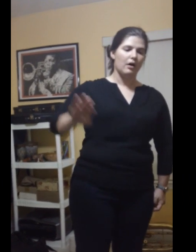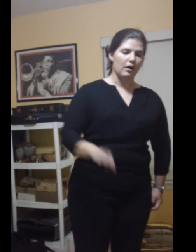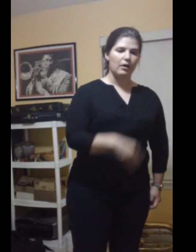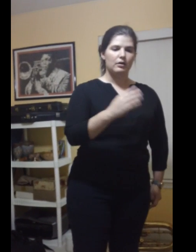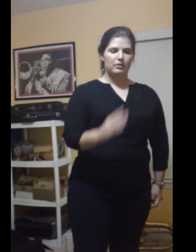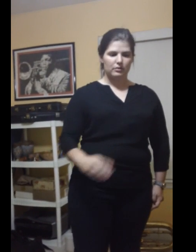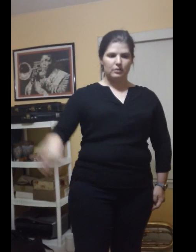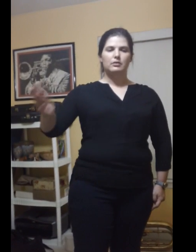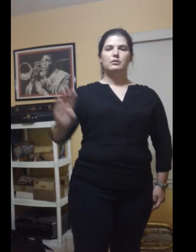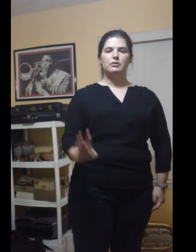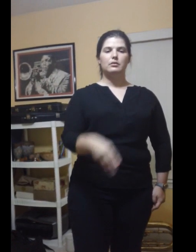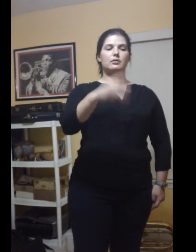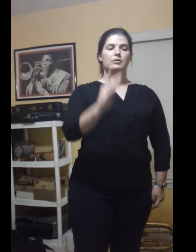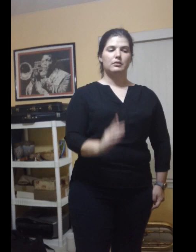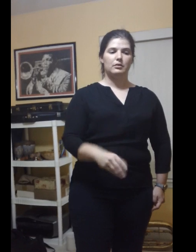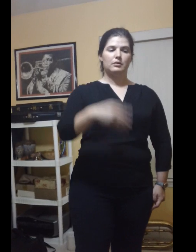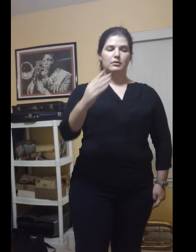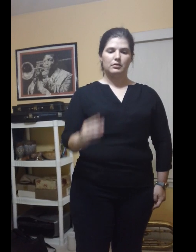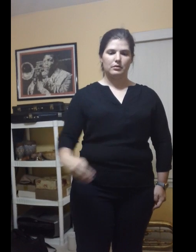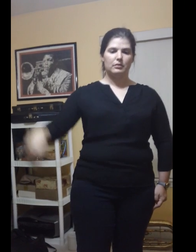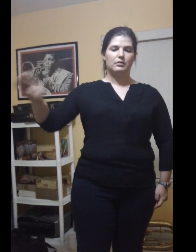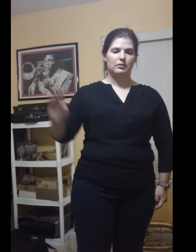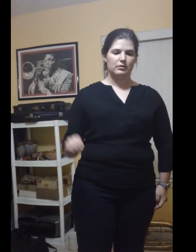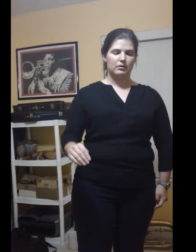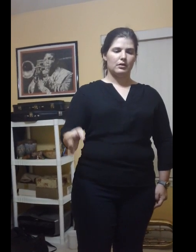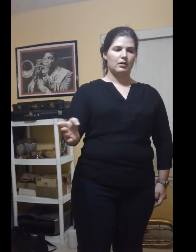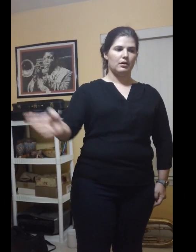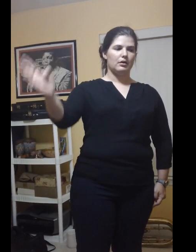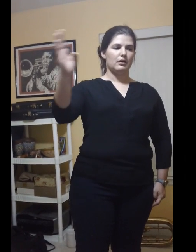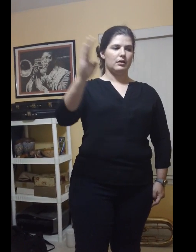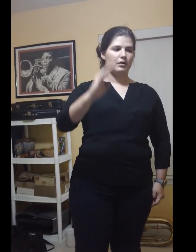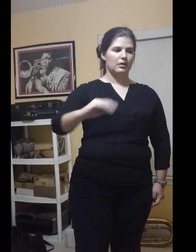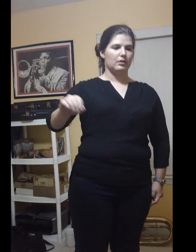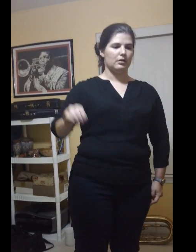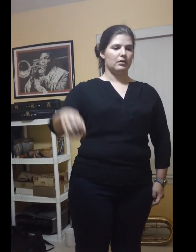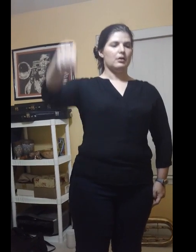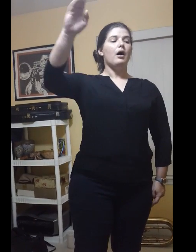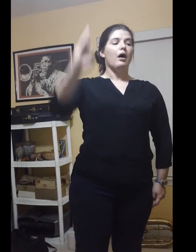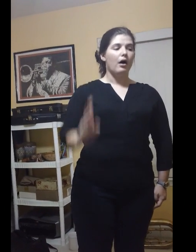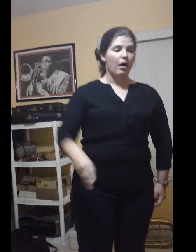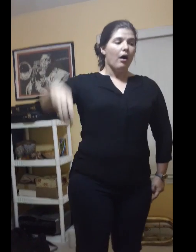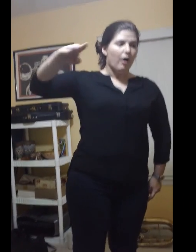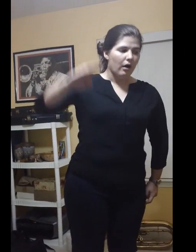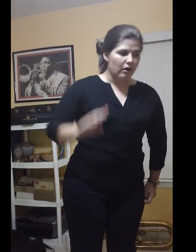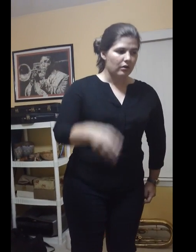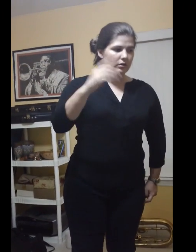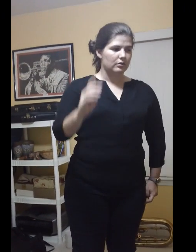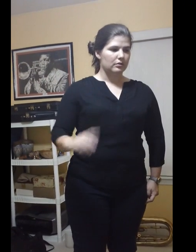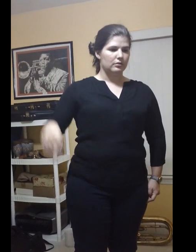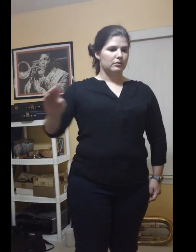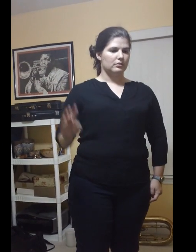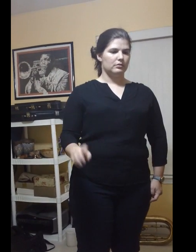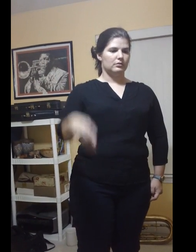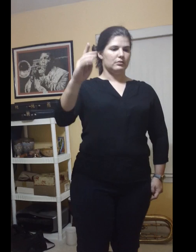Alleluia! So has the